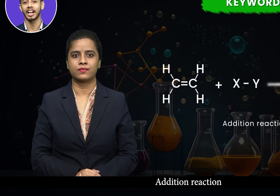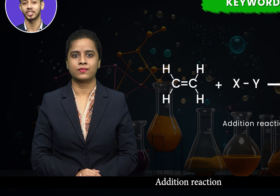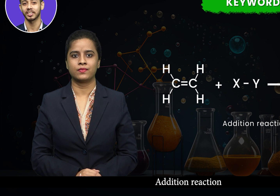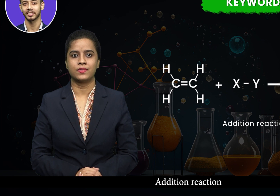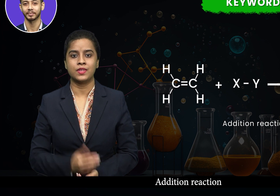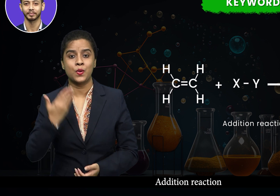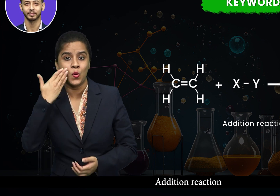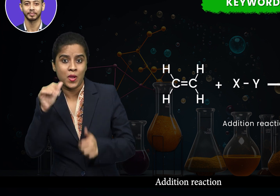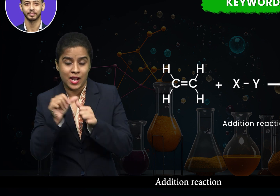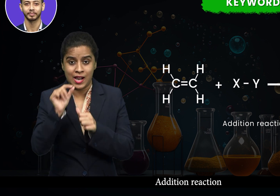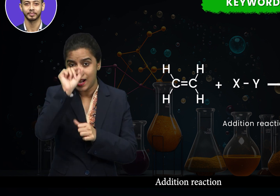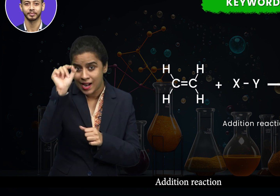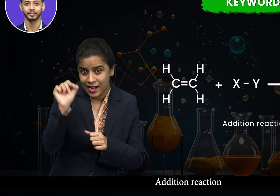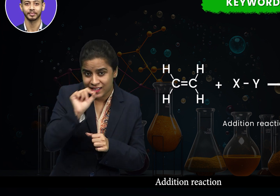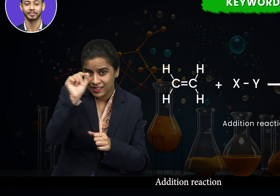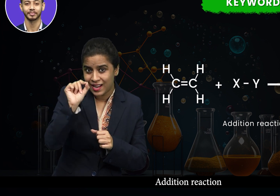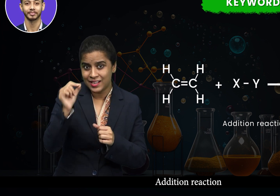addition reaction,